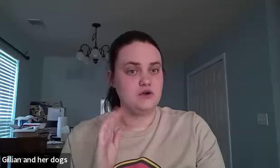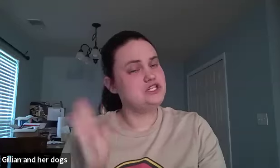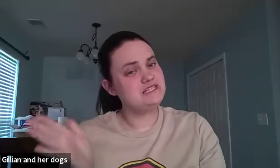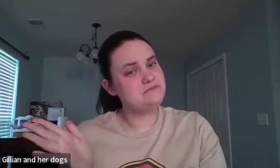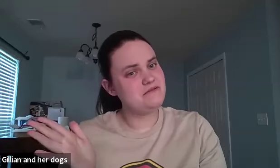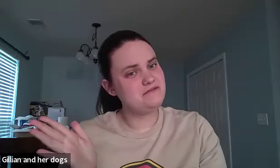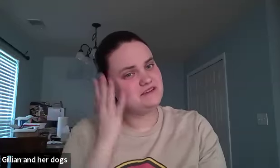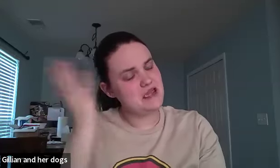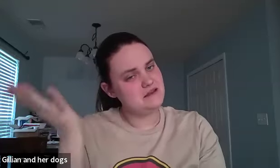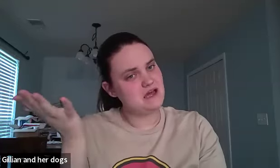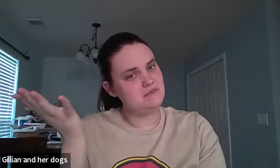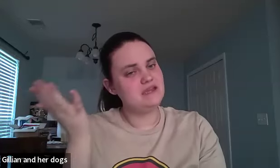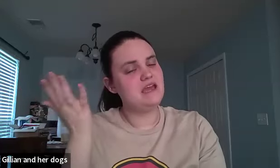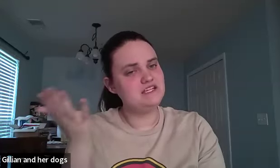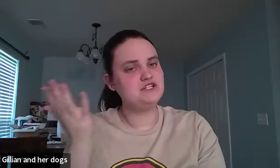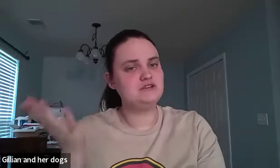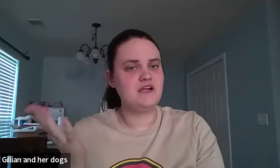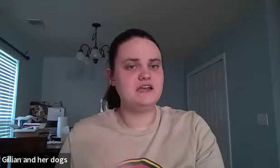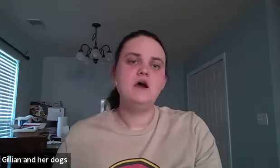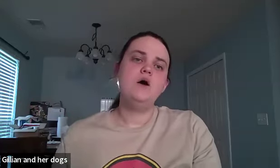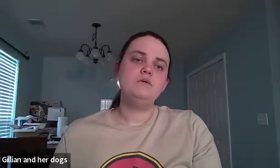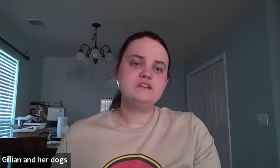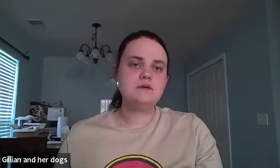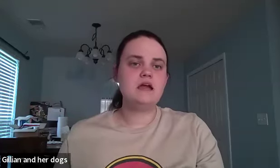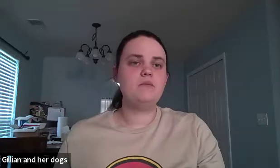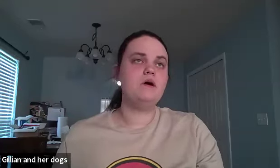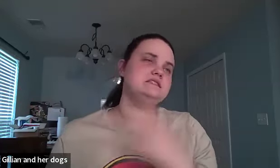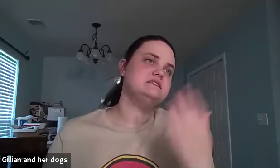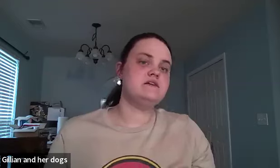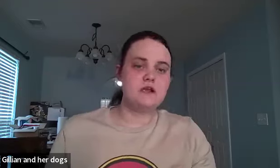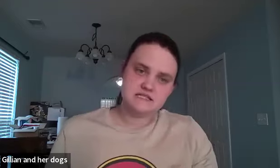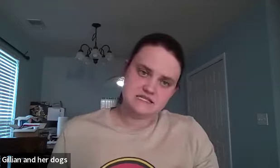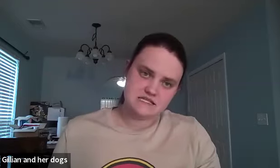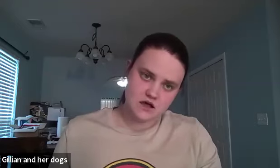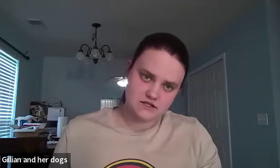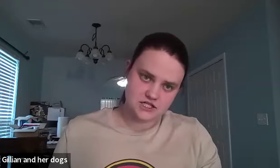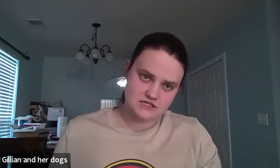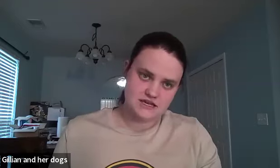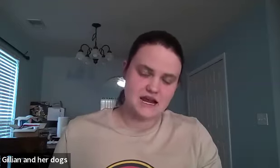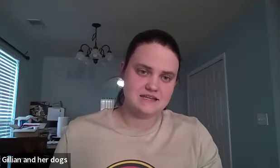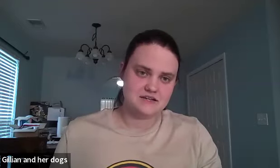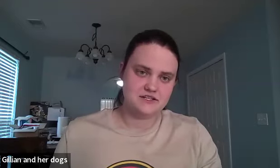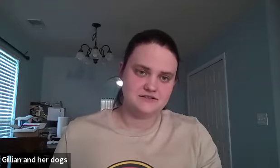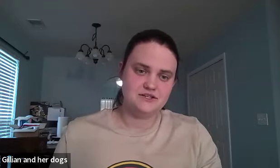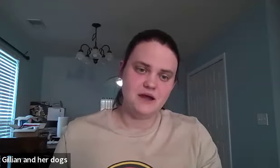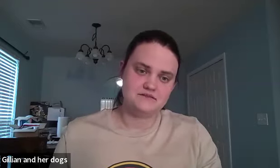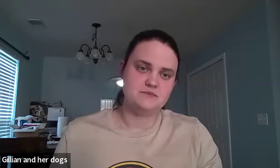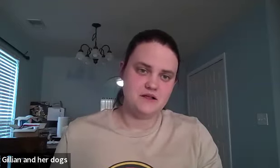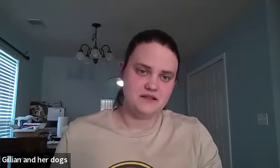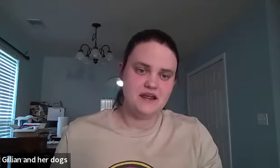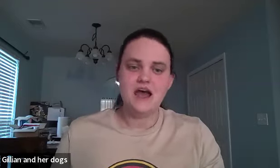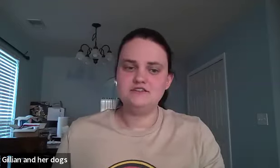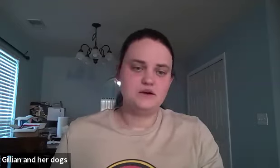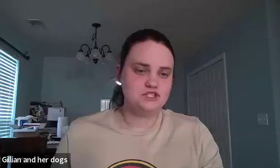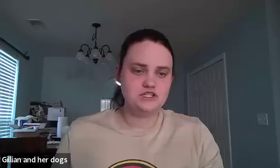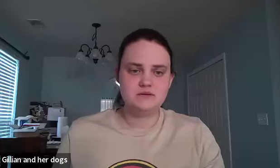So just a preference and heads up in case you're like, well, tell me what's the sign for anesthesiologist? And I tell you, you have to spell it. I do not want you to